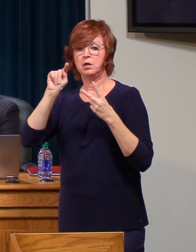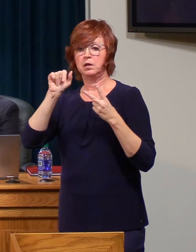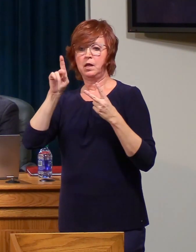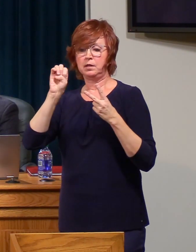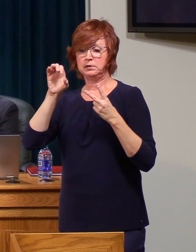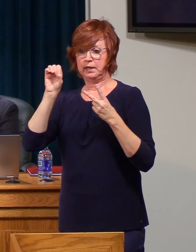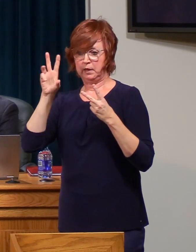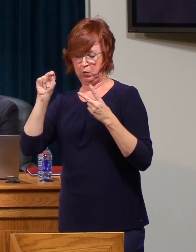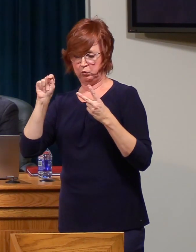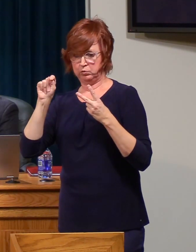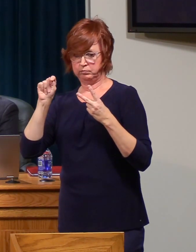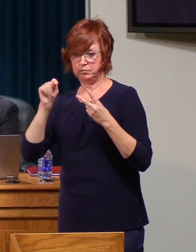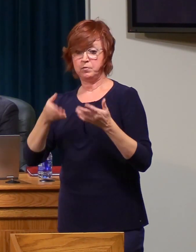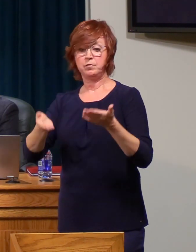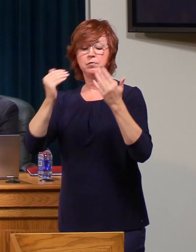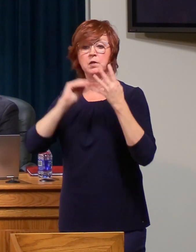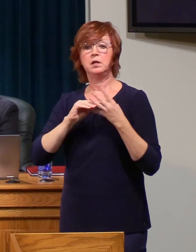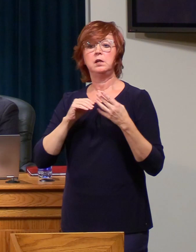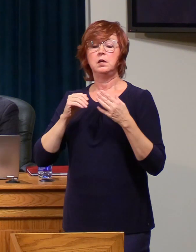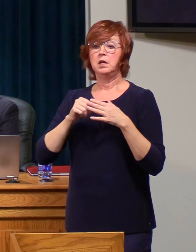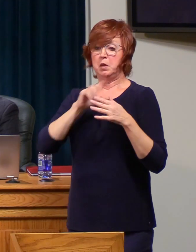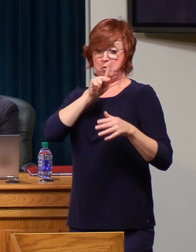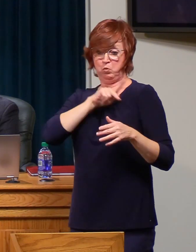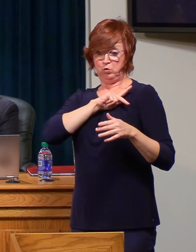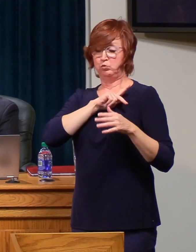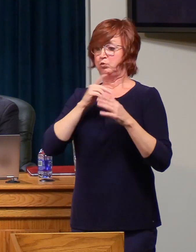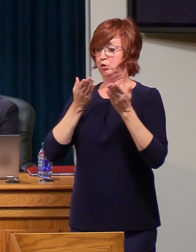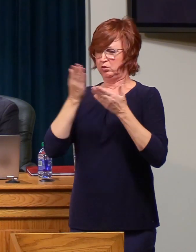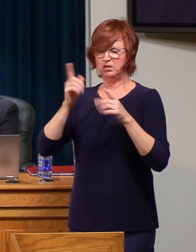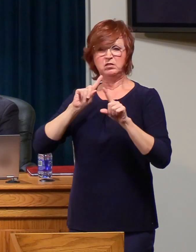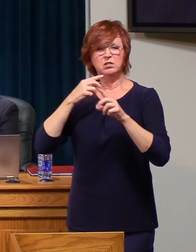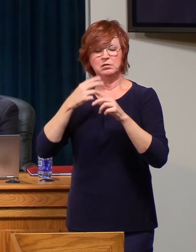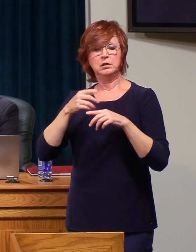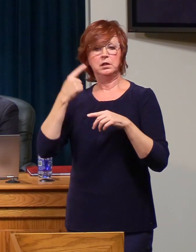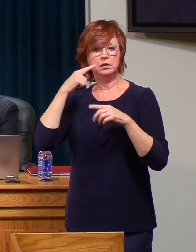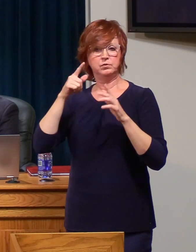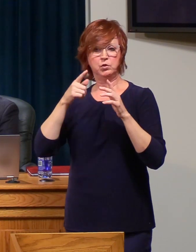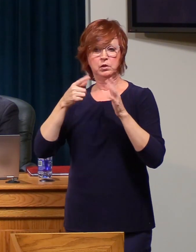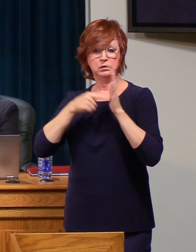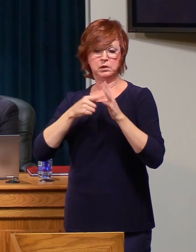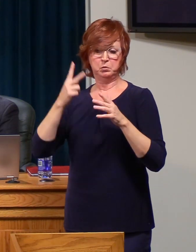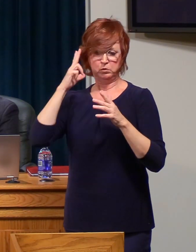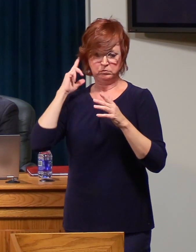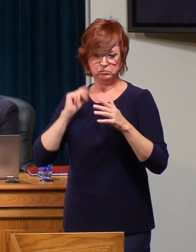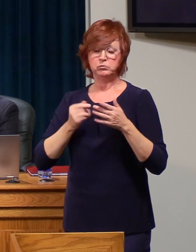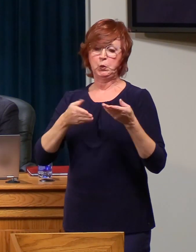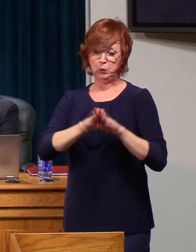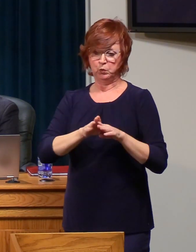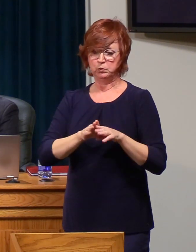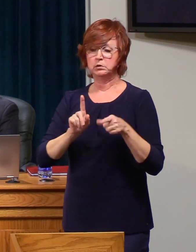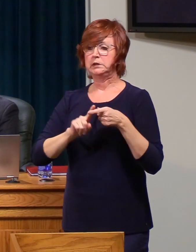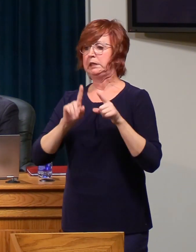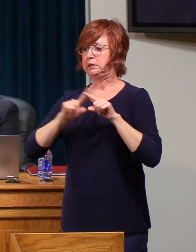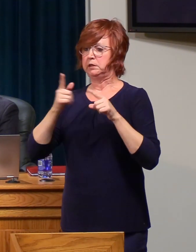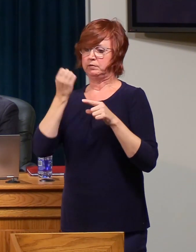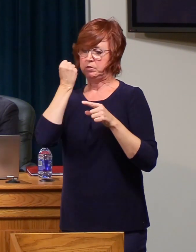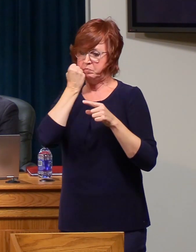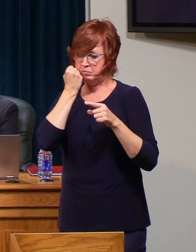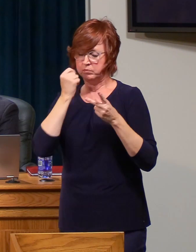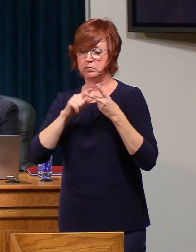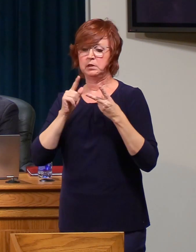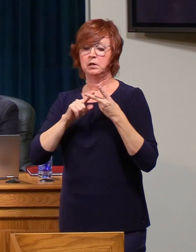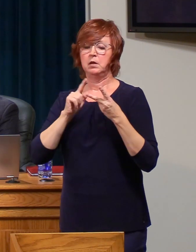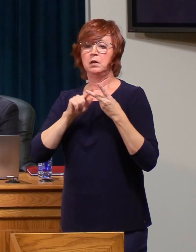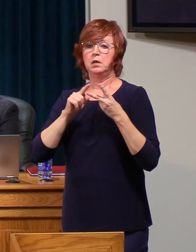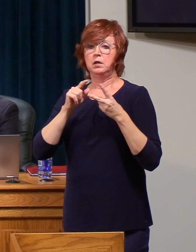also ordered to close. Dental, optometrist, chiropractic, podiatry clinics are also ordered